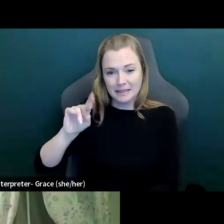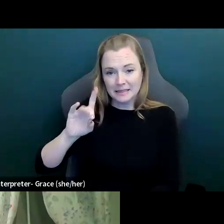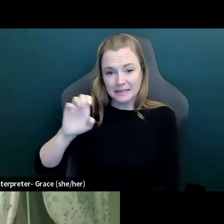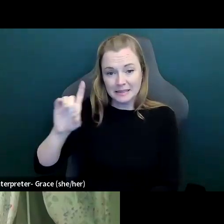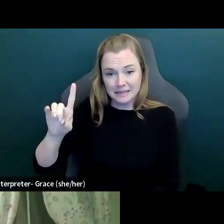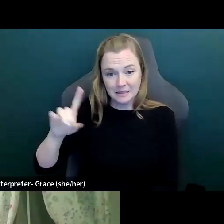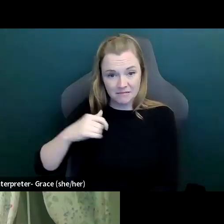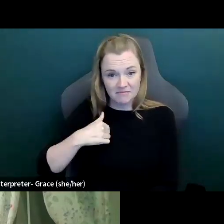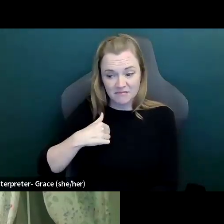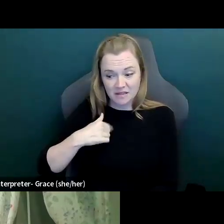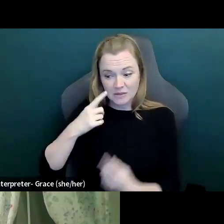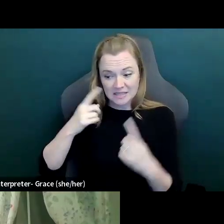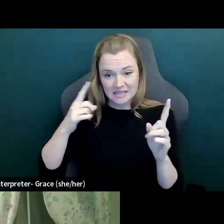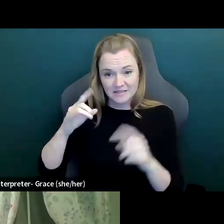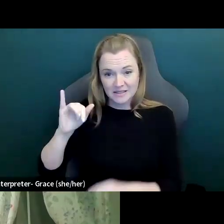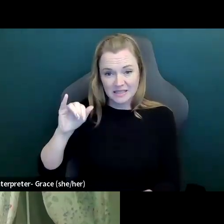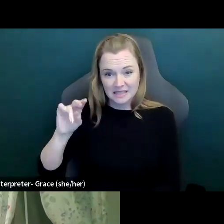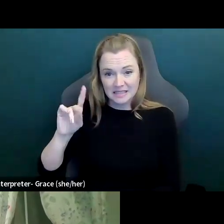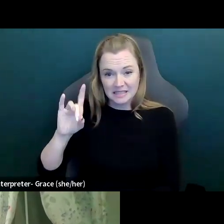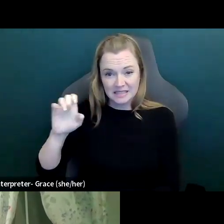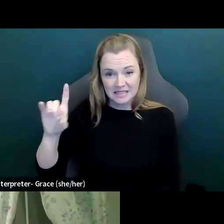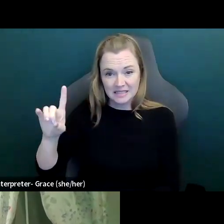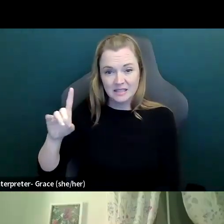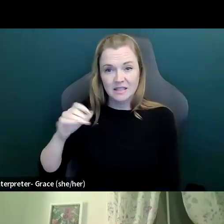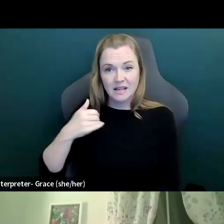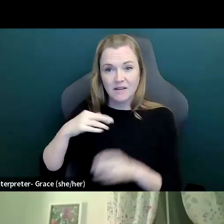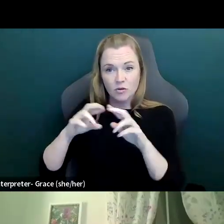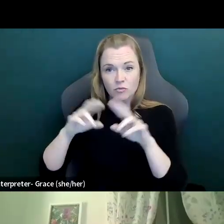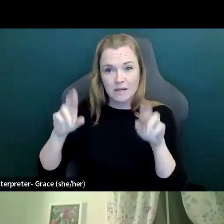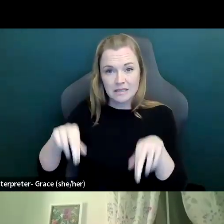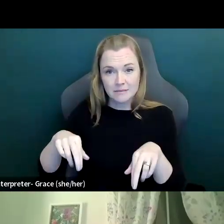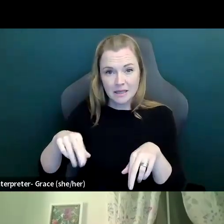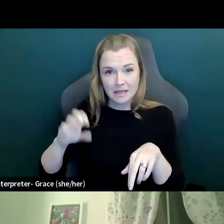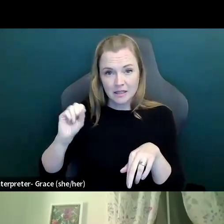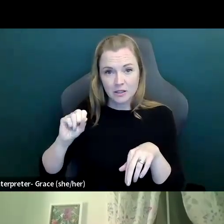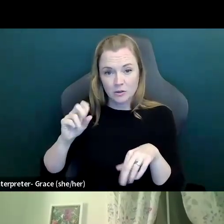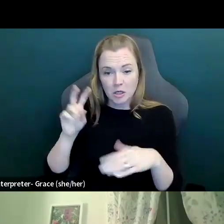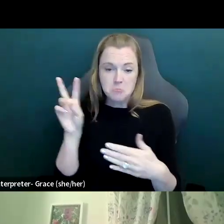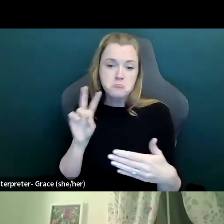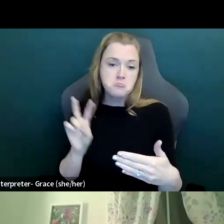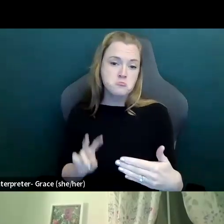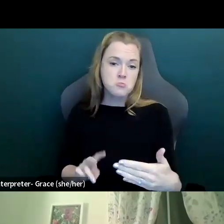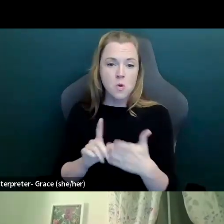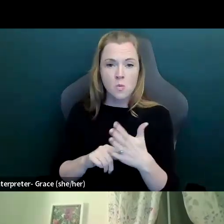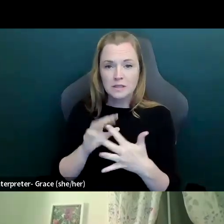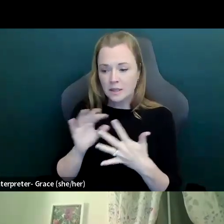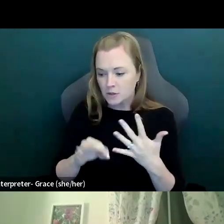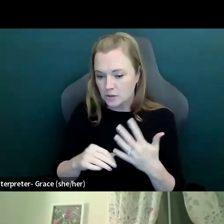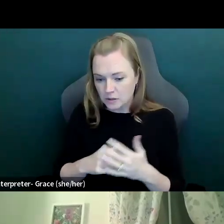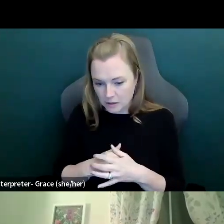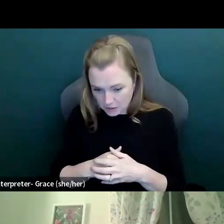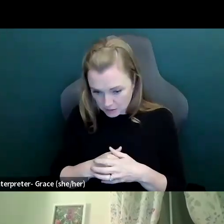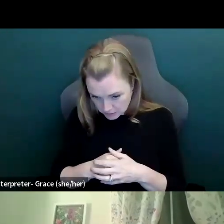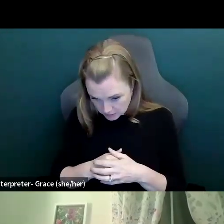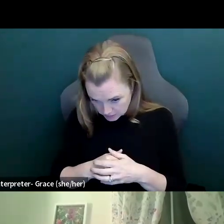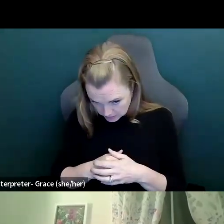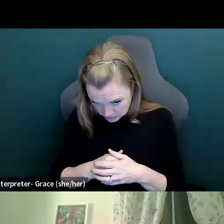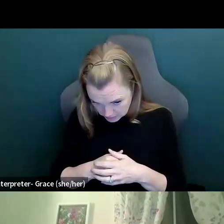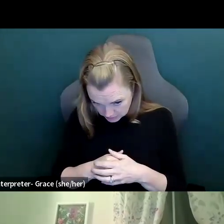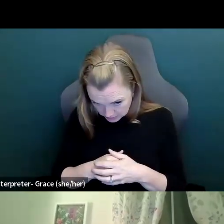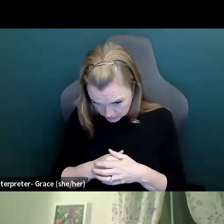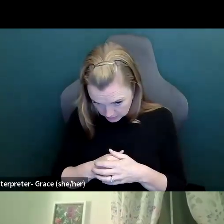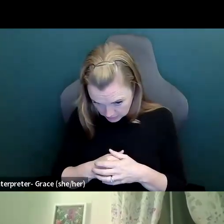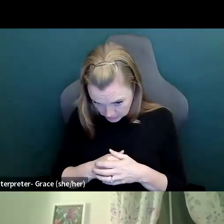because they have resumes, and you can sort of look at this first before you. So